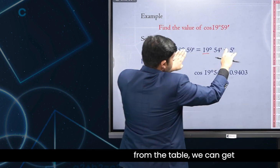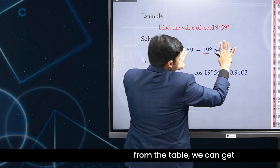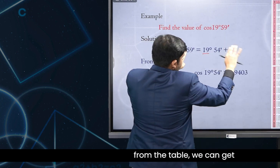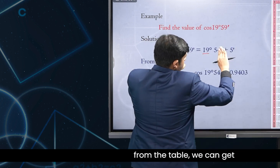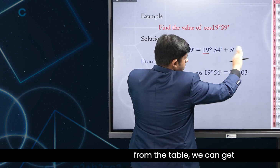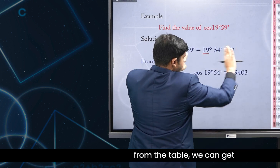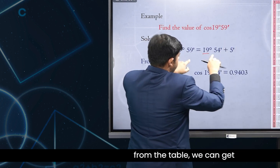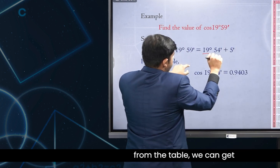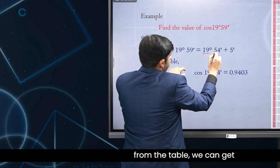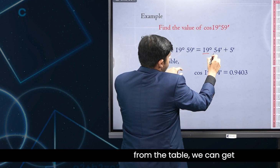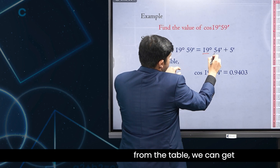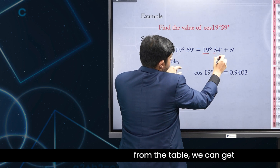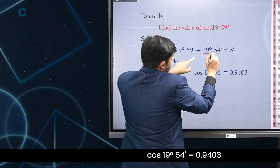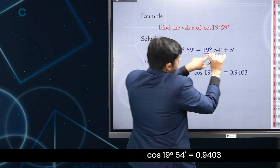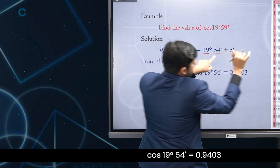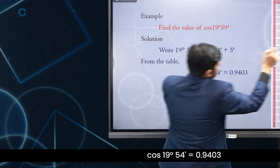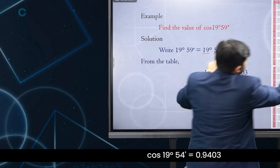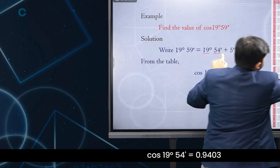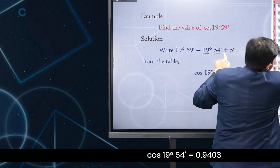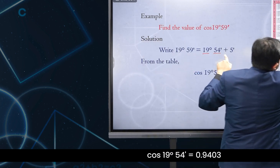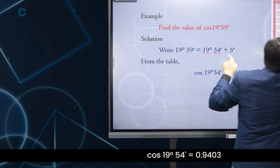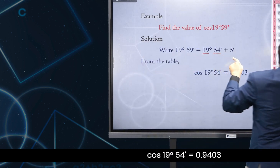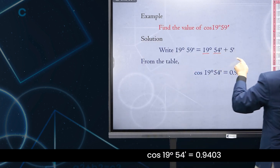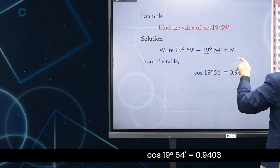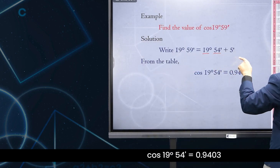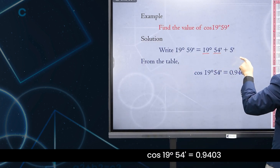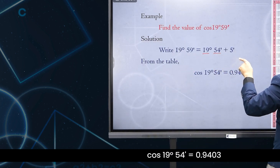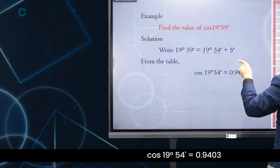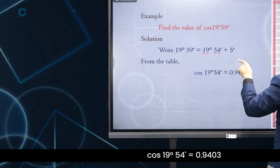From the table, we can get cos 90 degrees 54 minutes value as